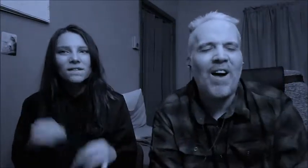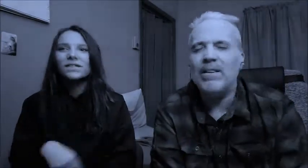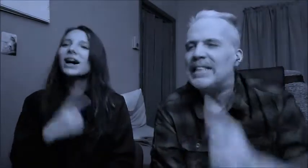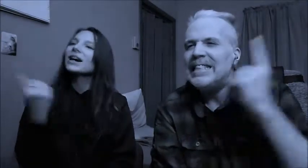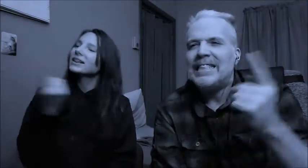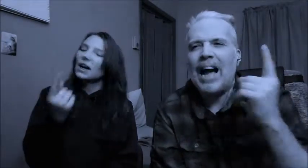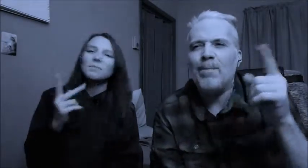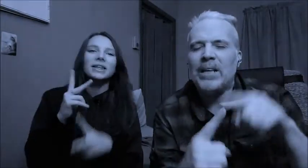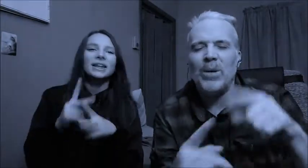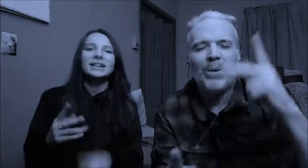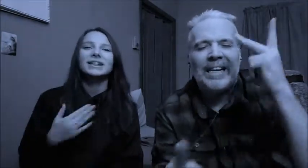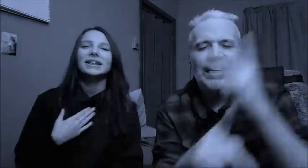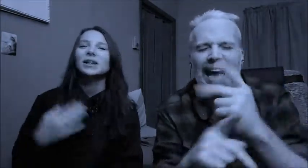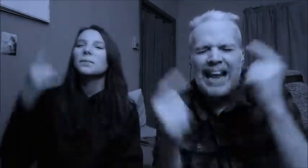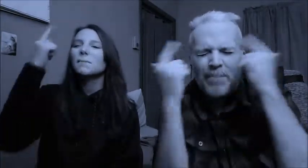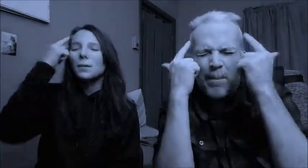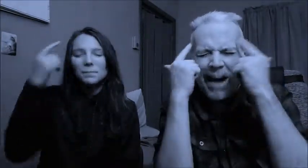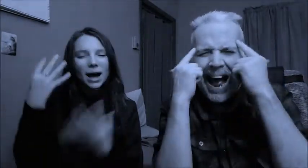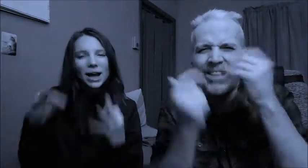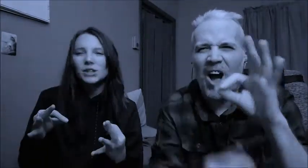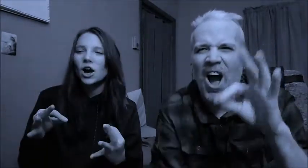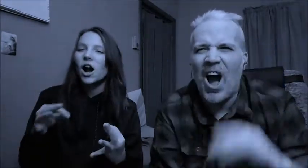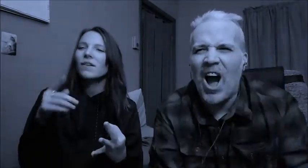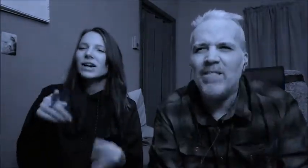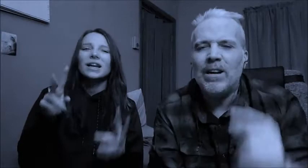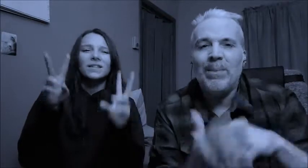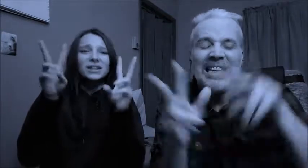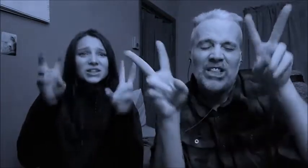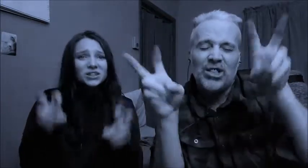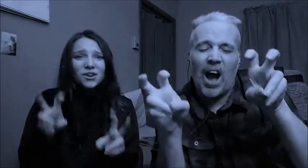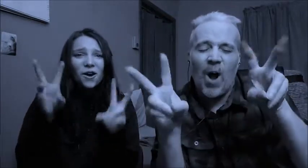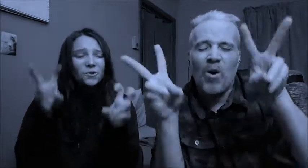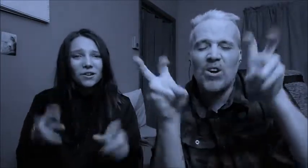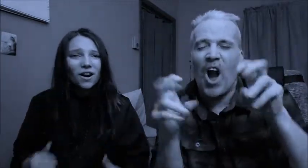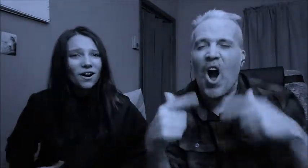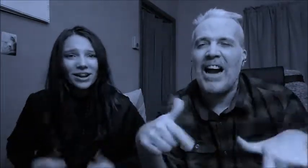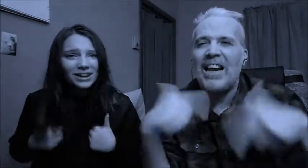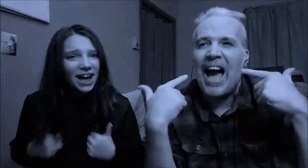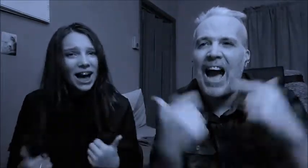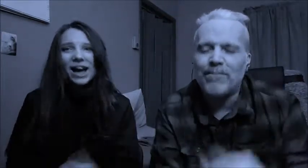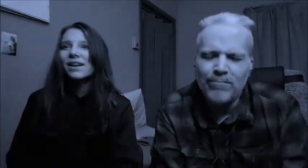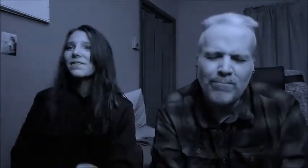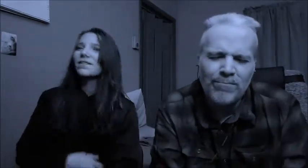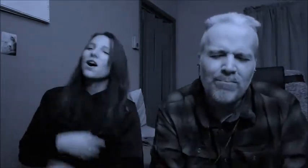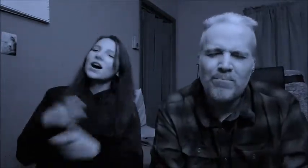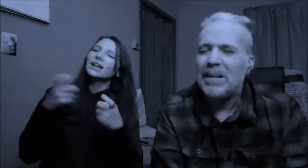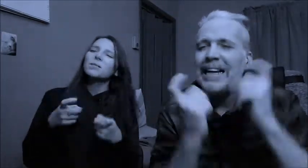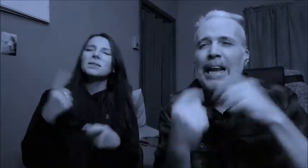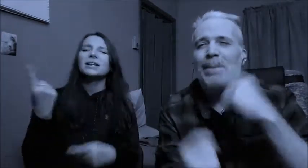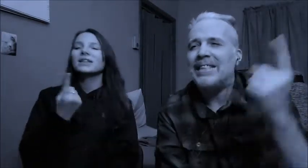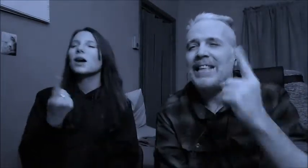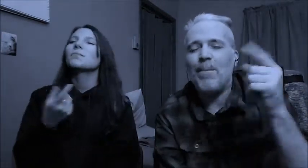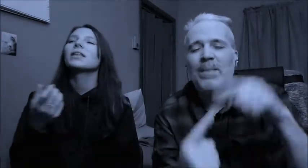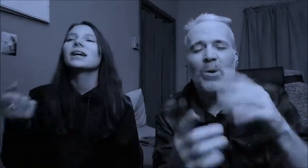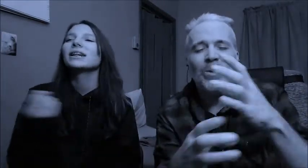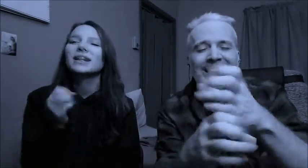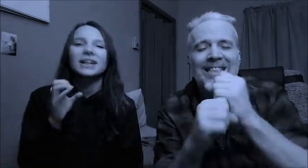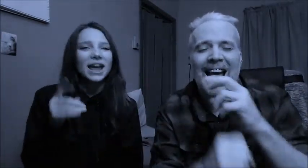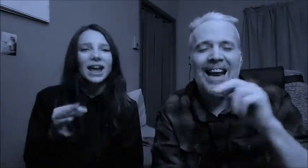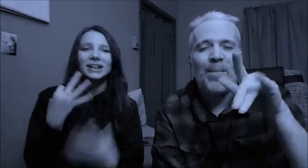off. Something to keep my mind off this so-called life. Oh, give me something to take